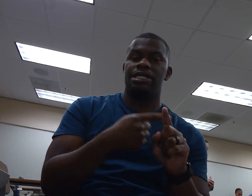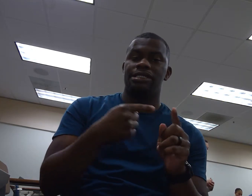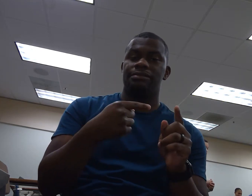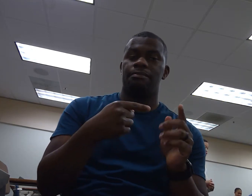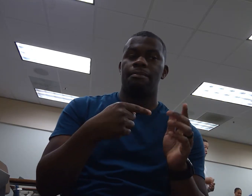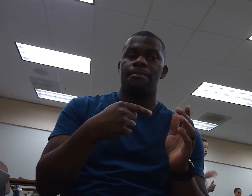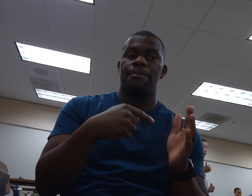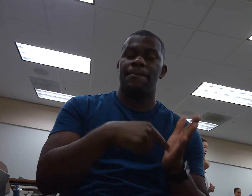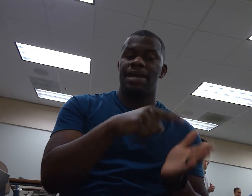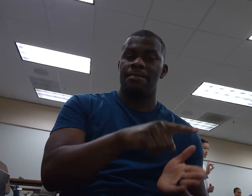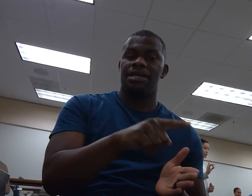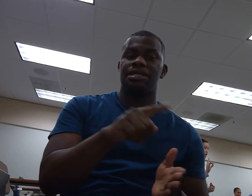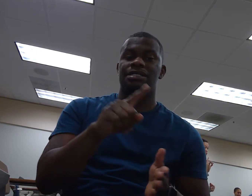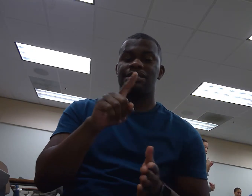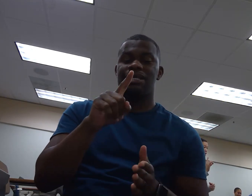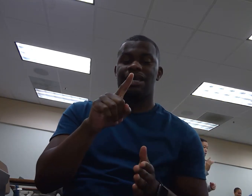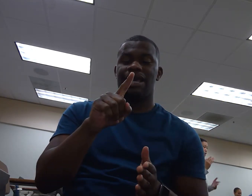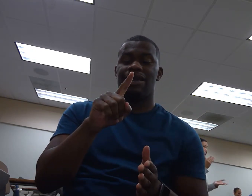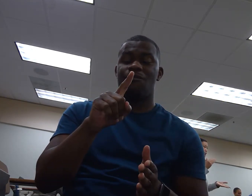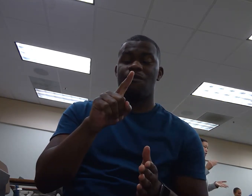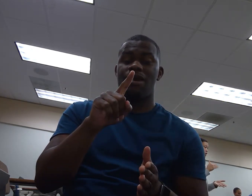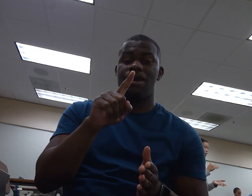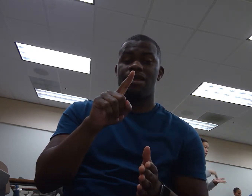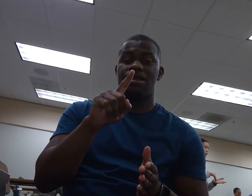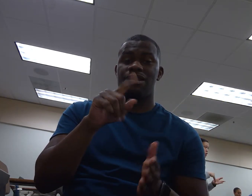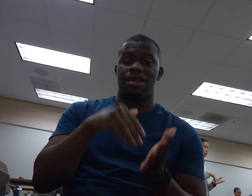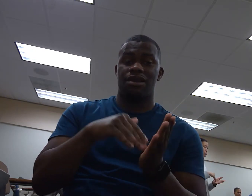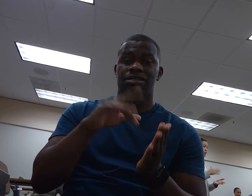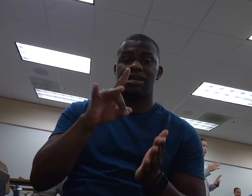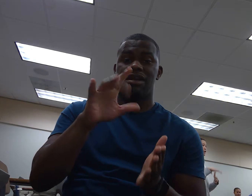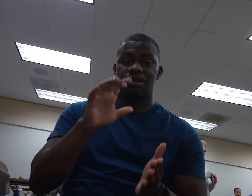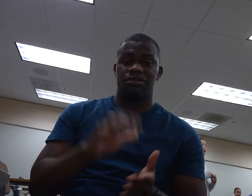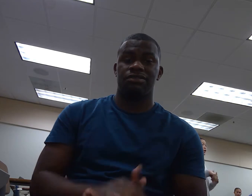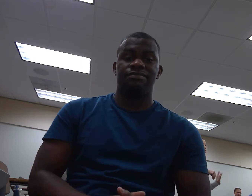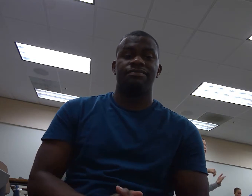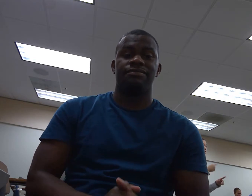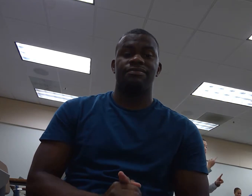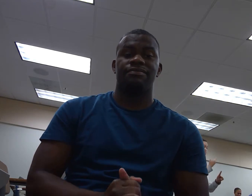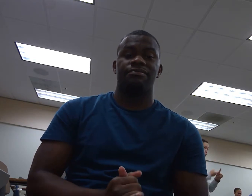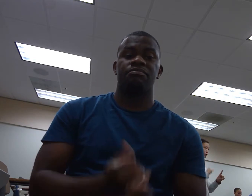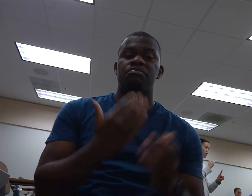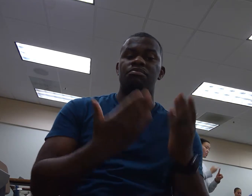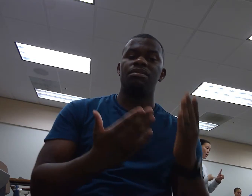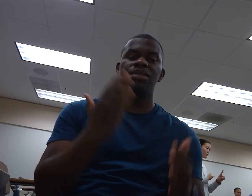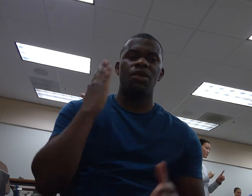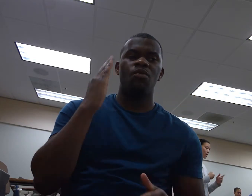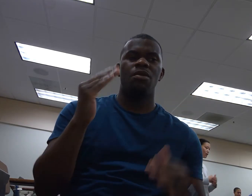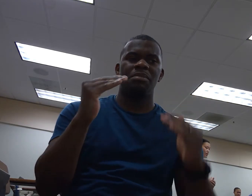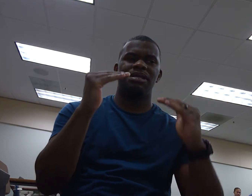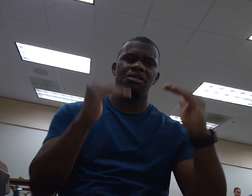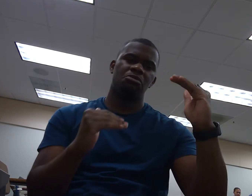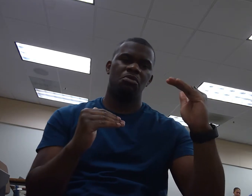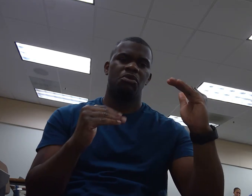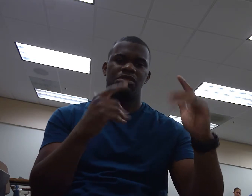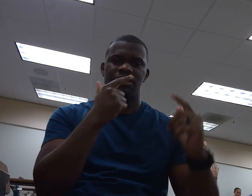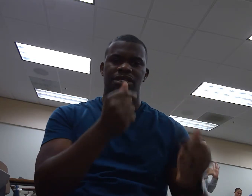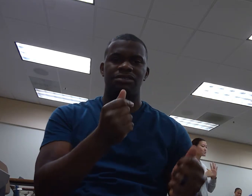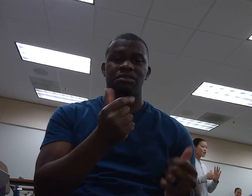$1,800 per month. Early on, it might be disproportionately interest. It might be, say, $1,500 a month in